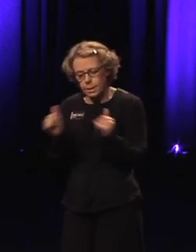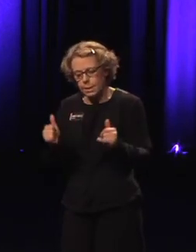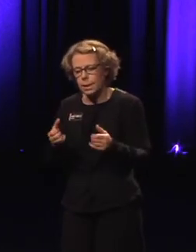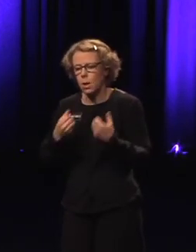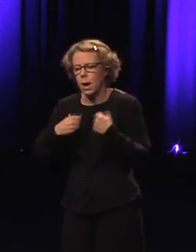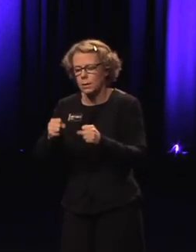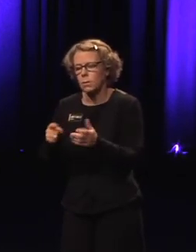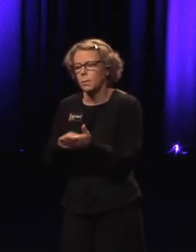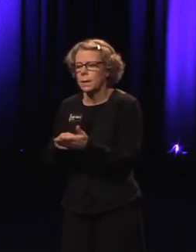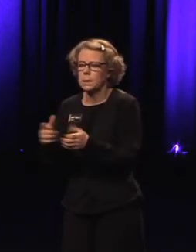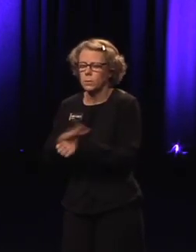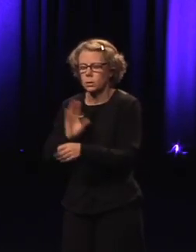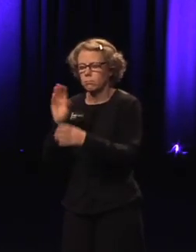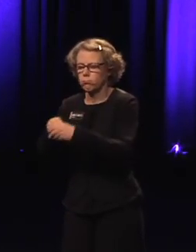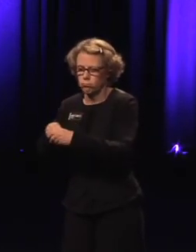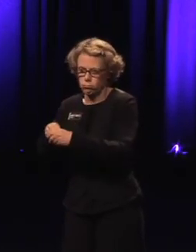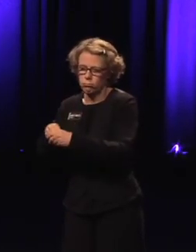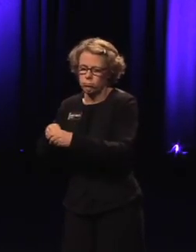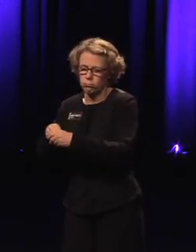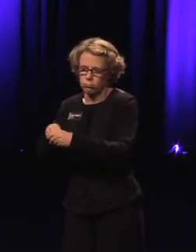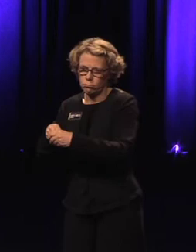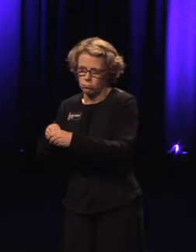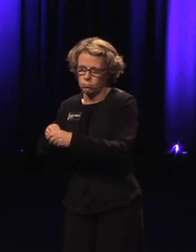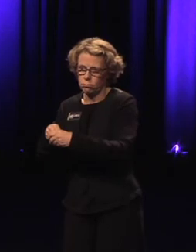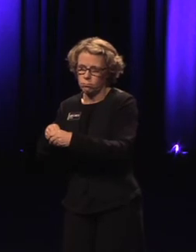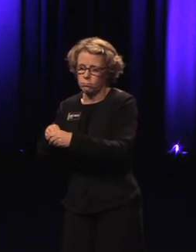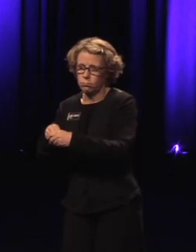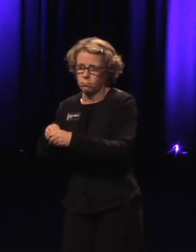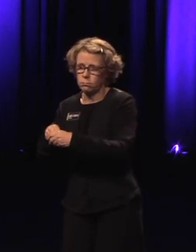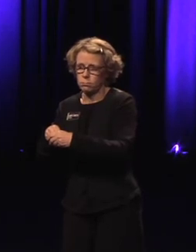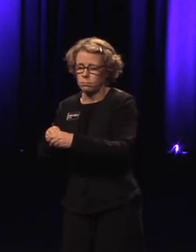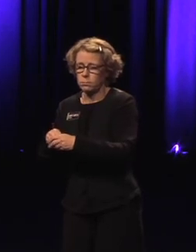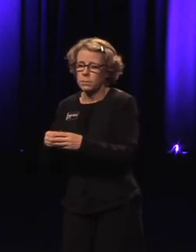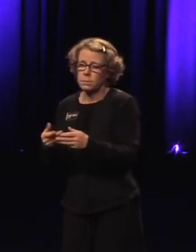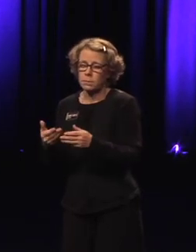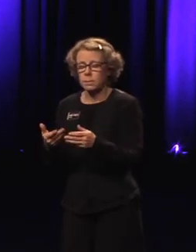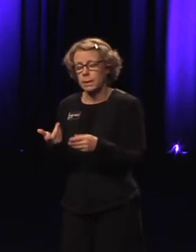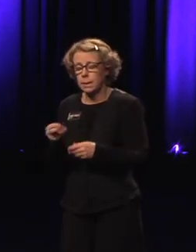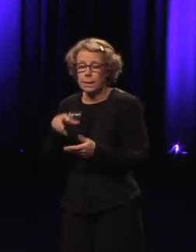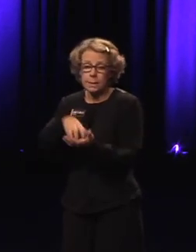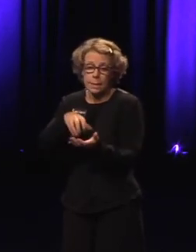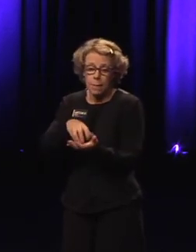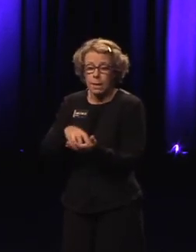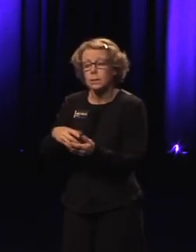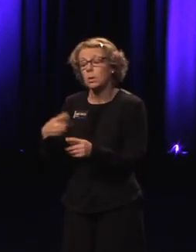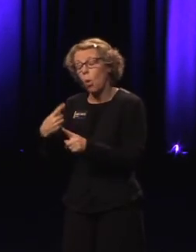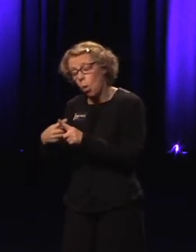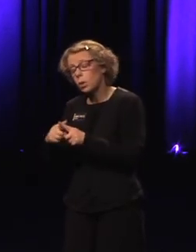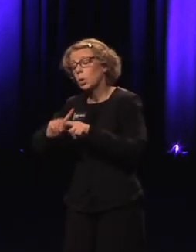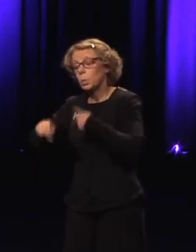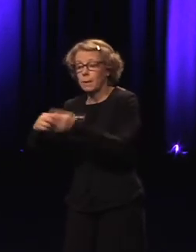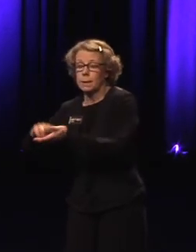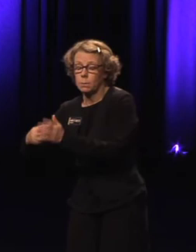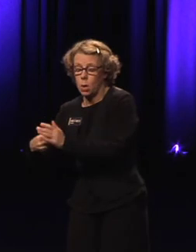meaningful participation in matters of public affairs, including development planning.